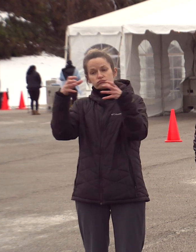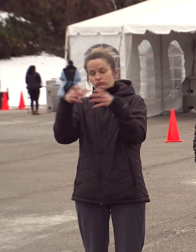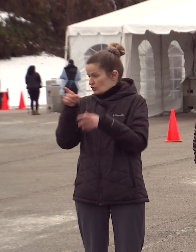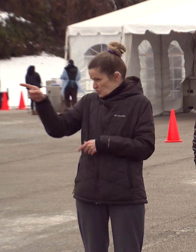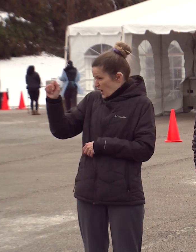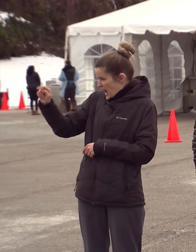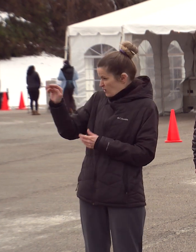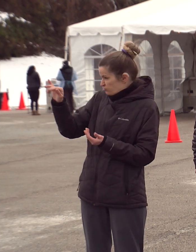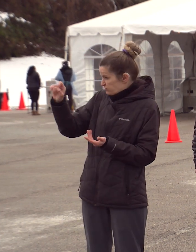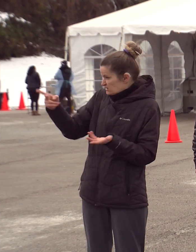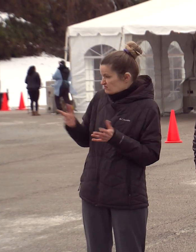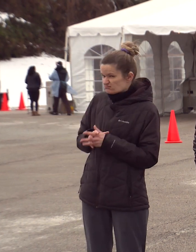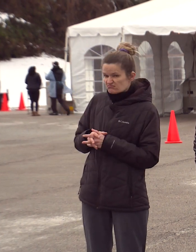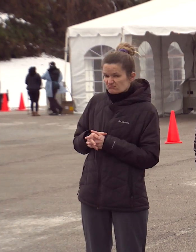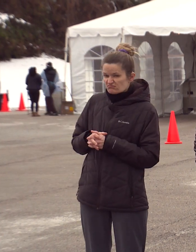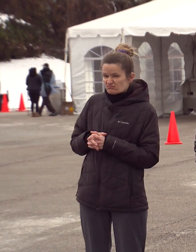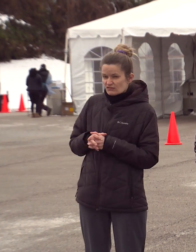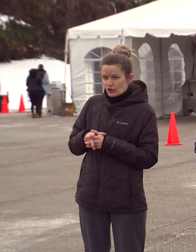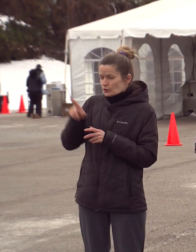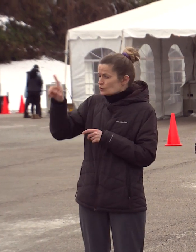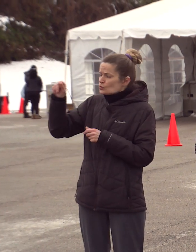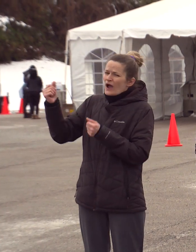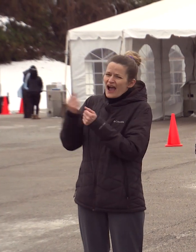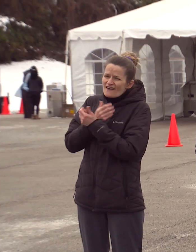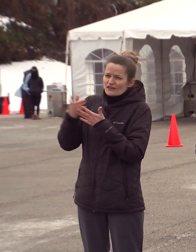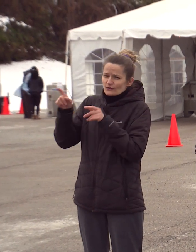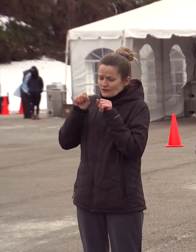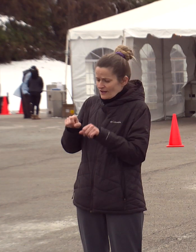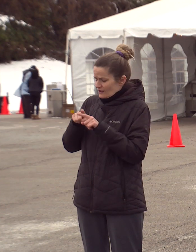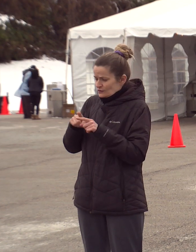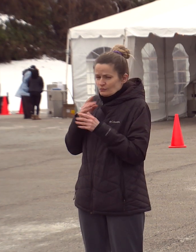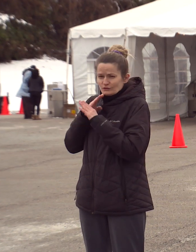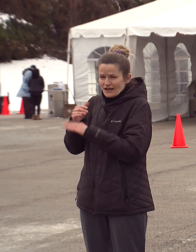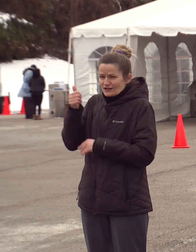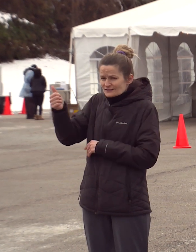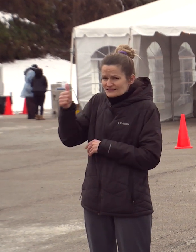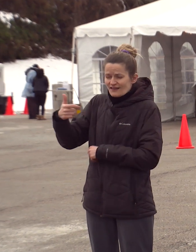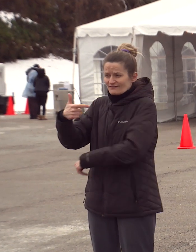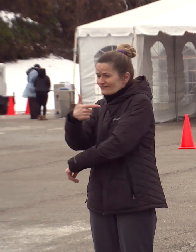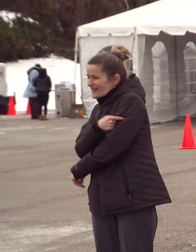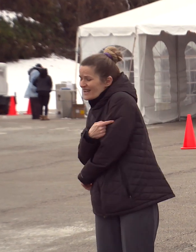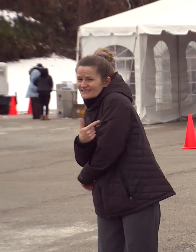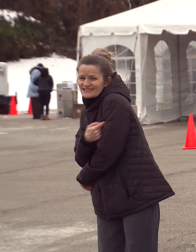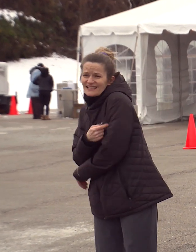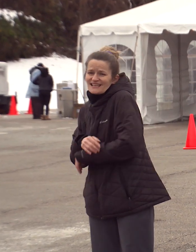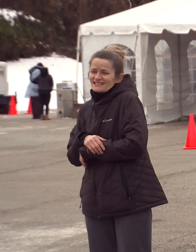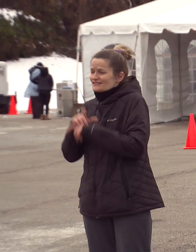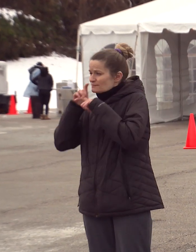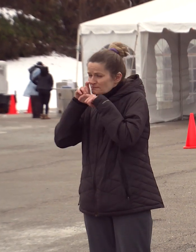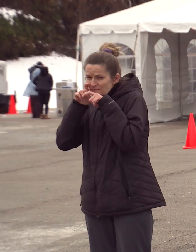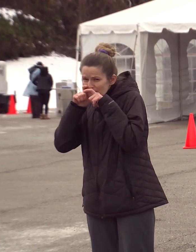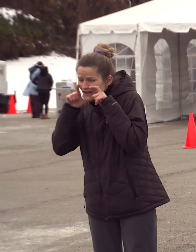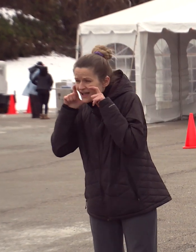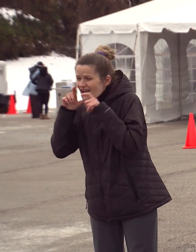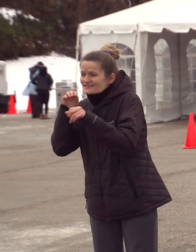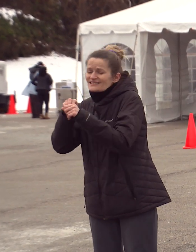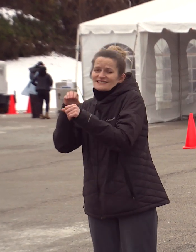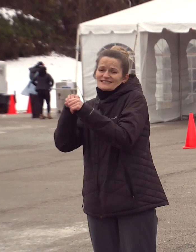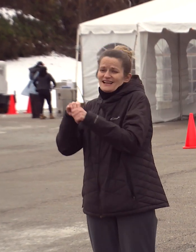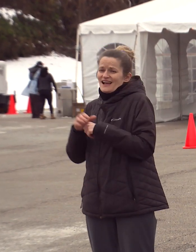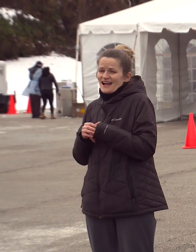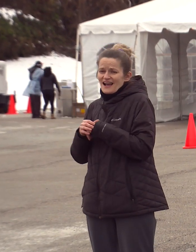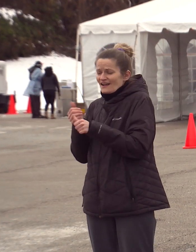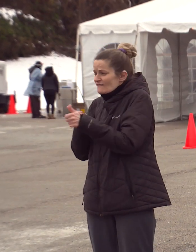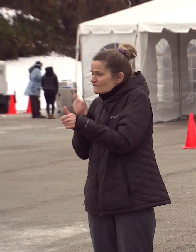do everything you can to protect yourself. That includes getting vaccinated and boosted. That includes, masking indoors. That includes the avoidance of large crowds and